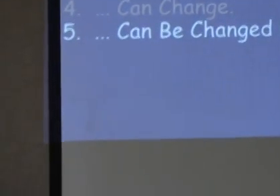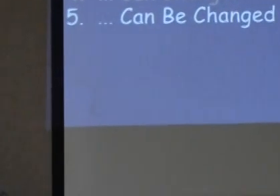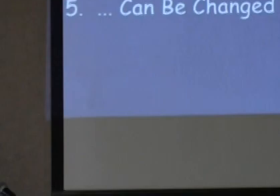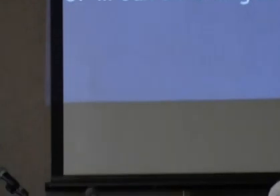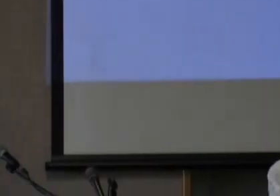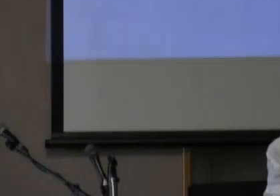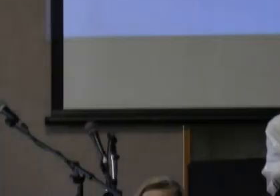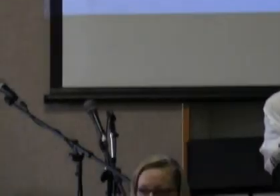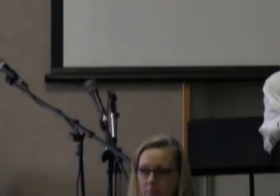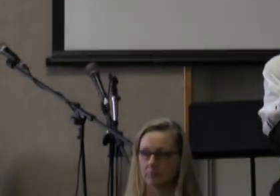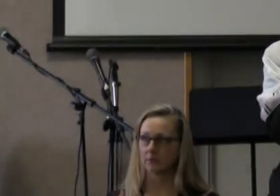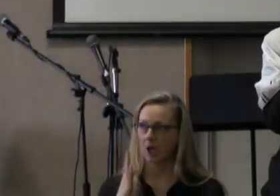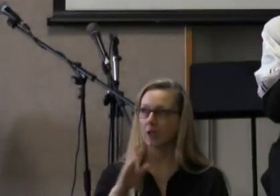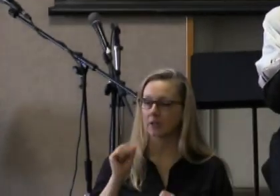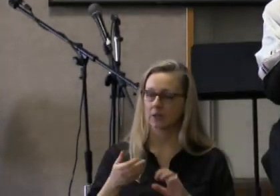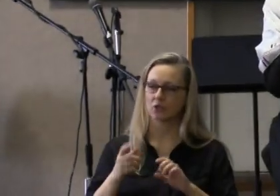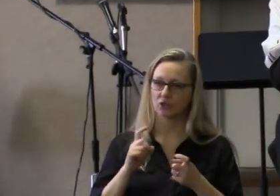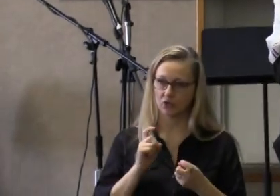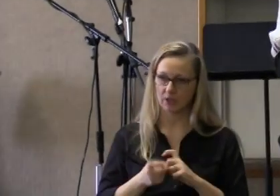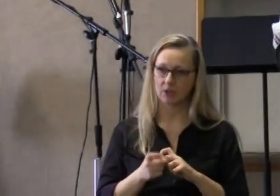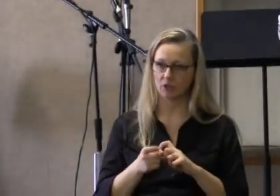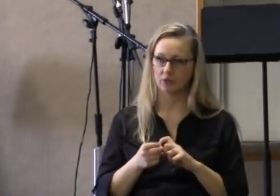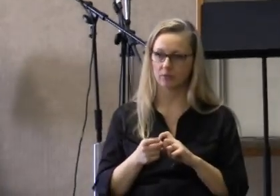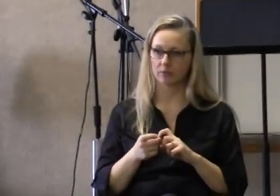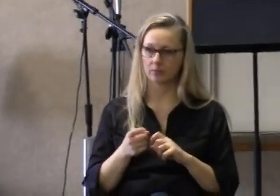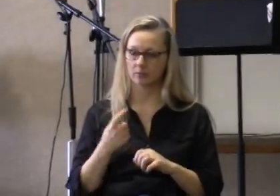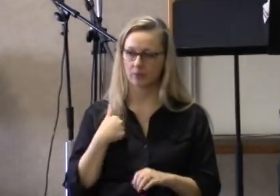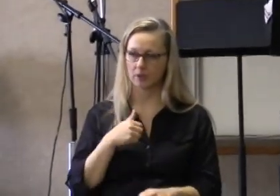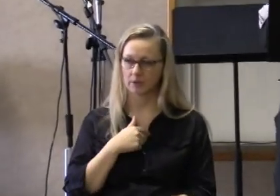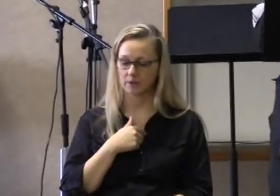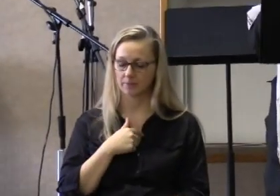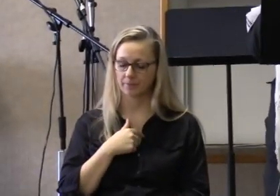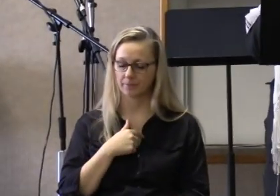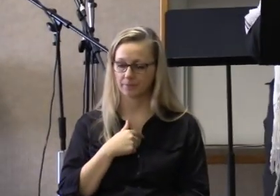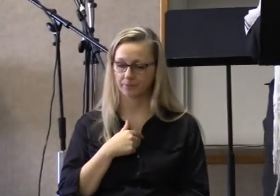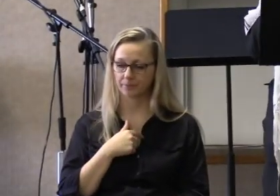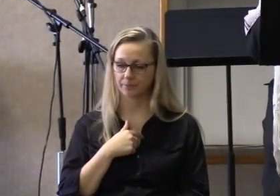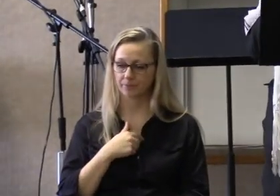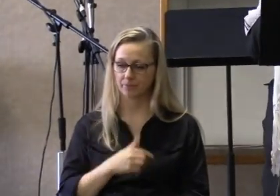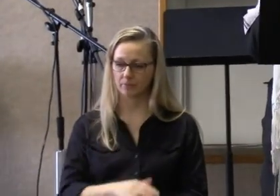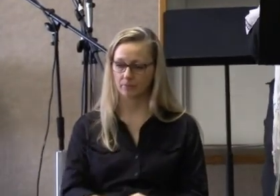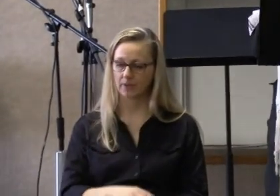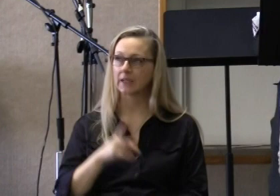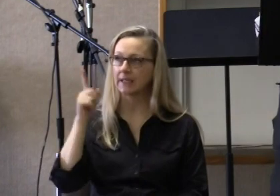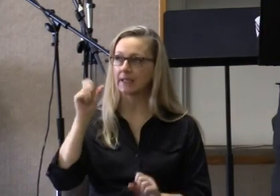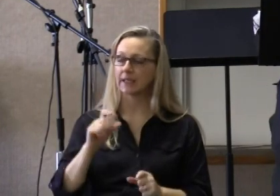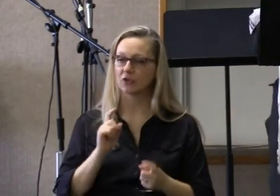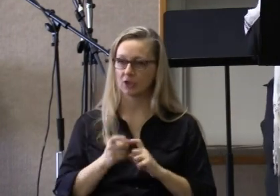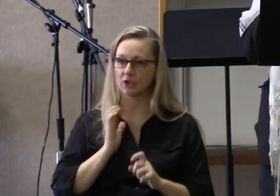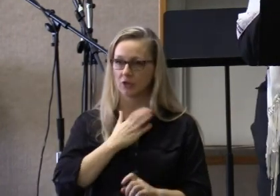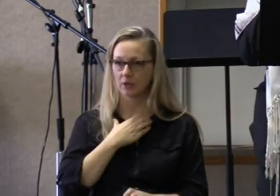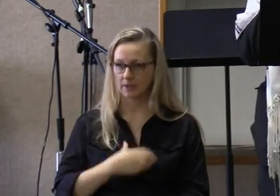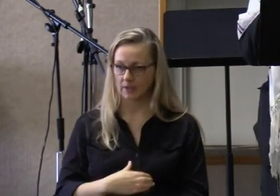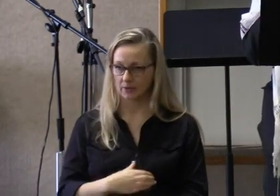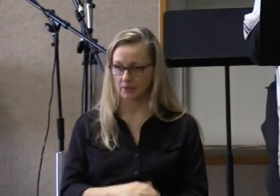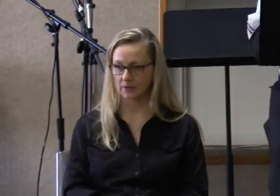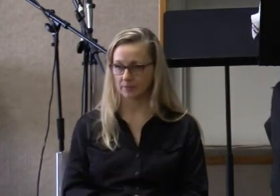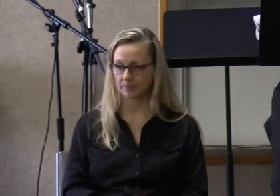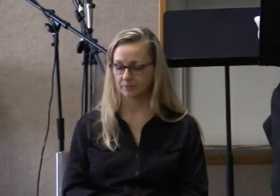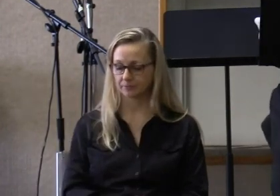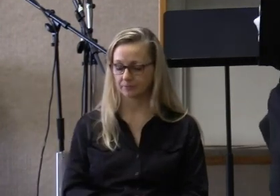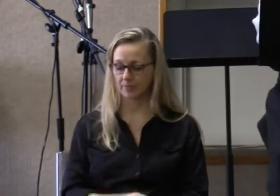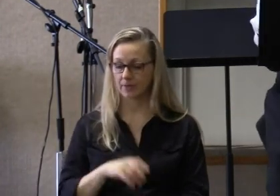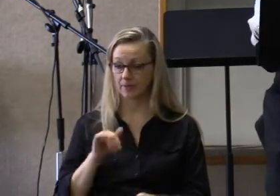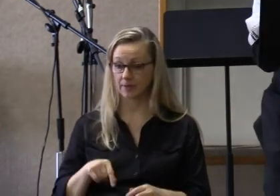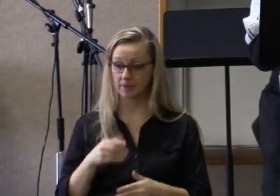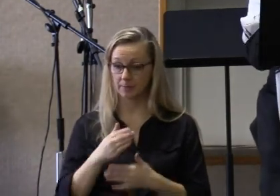can change our desires. This is an important part of what God wants to do in our lives. This is part of the